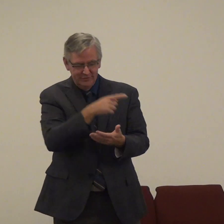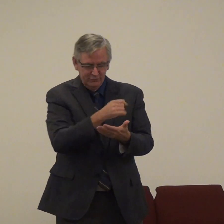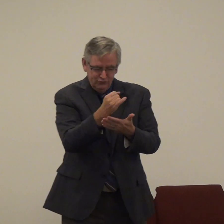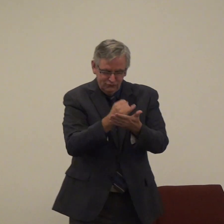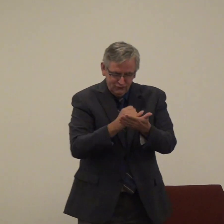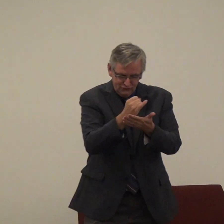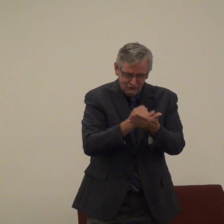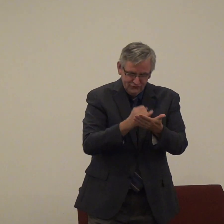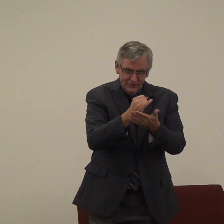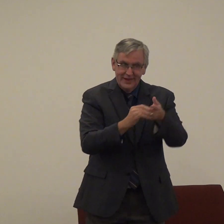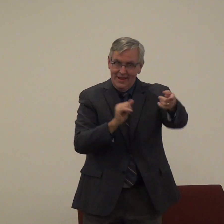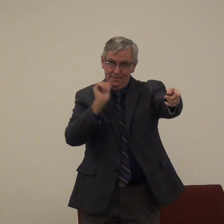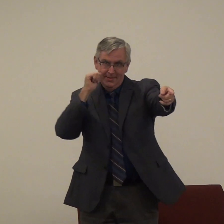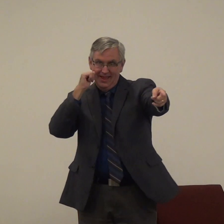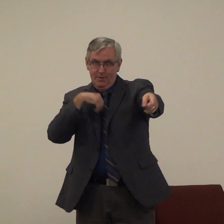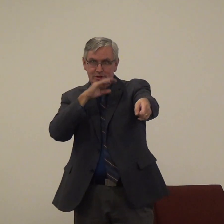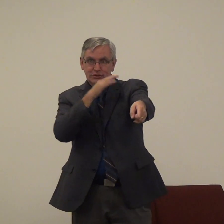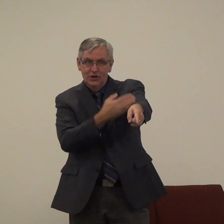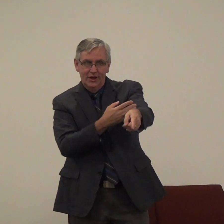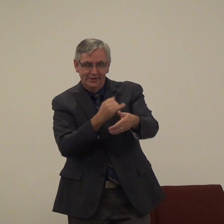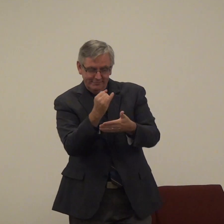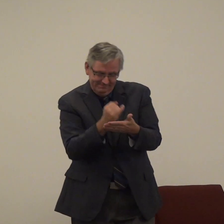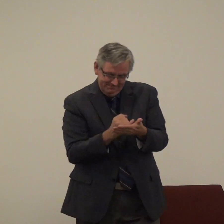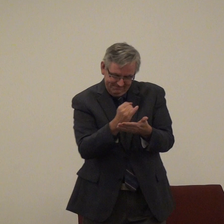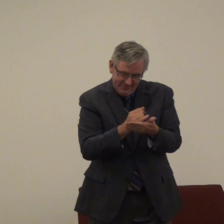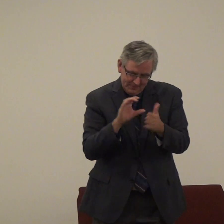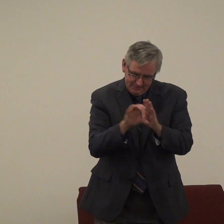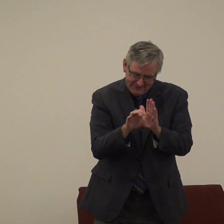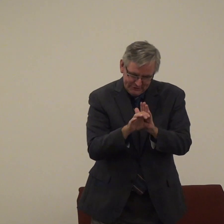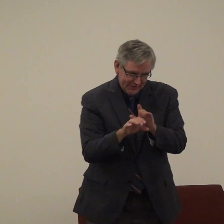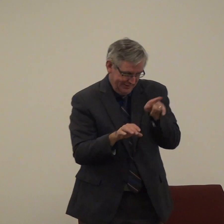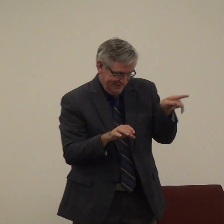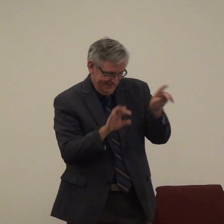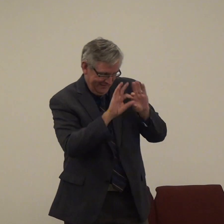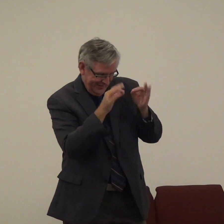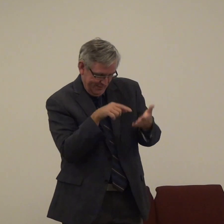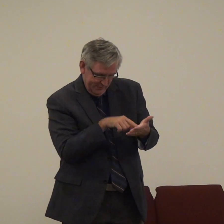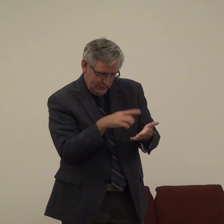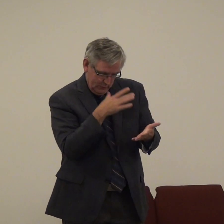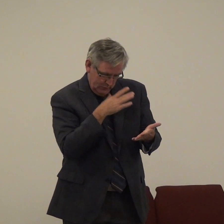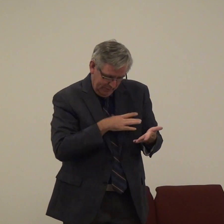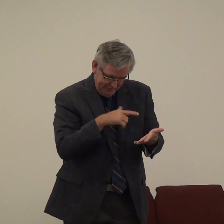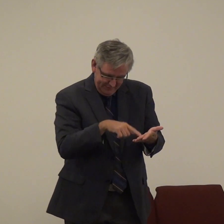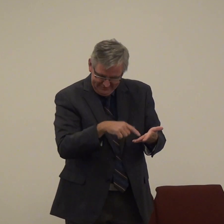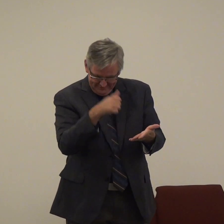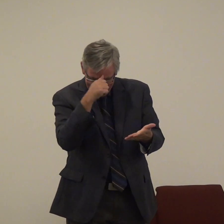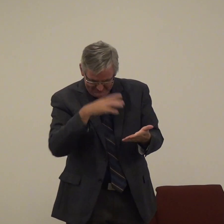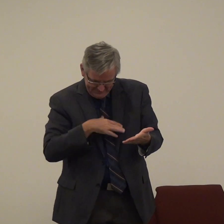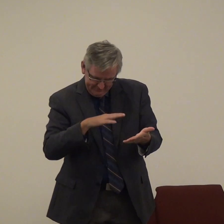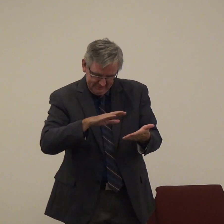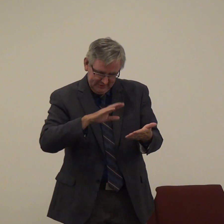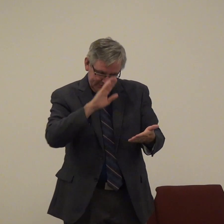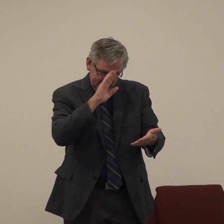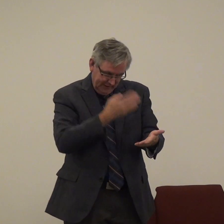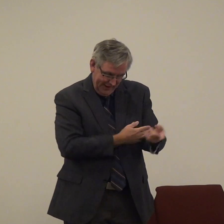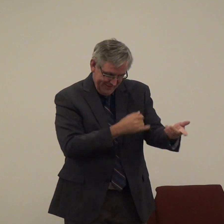front, and Amanda was drawing pictures, and there was a woman and a